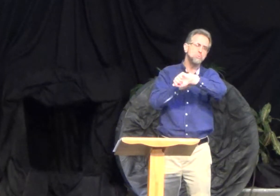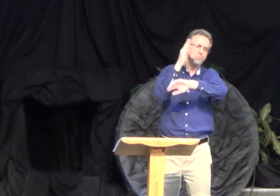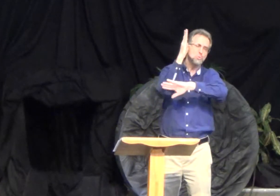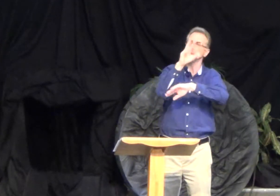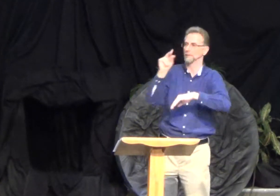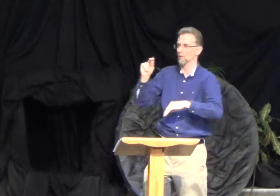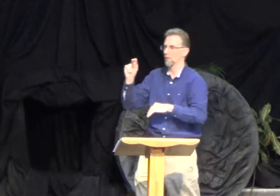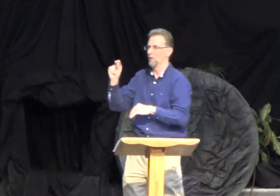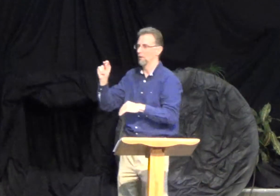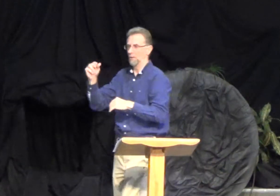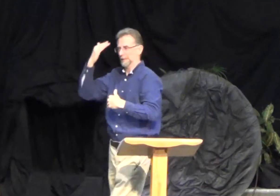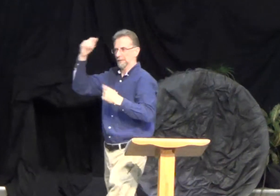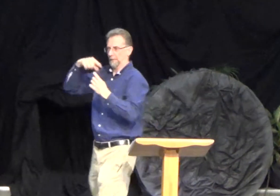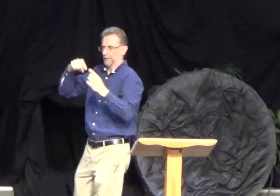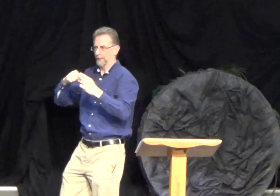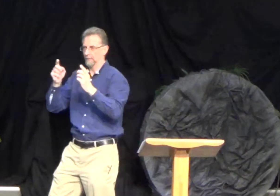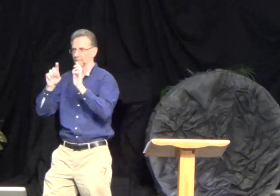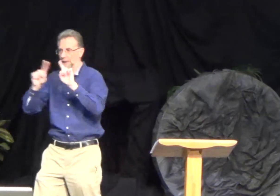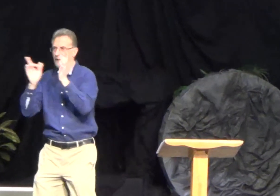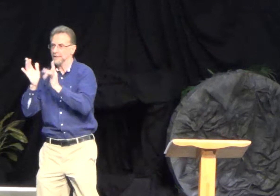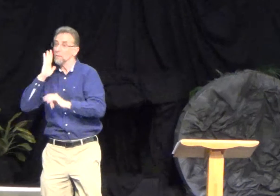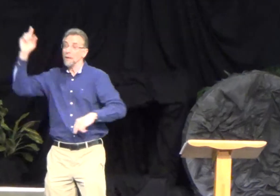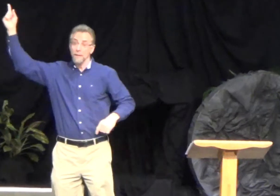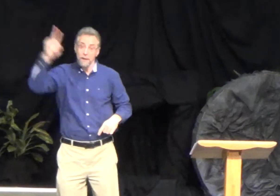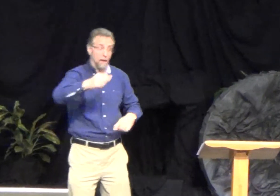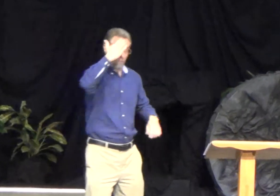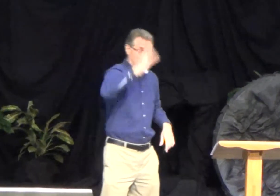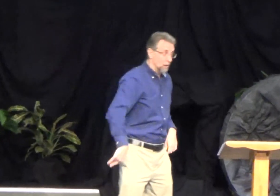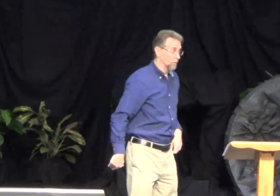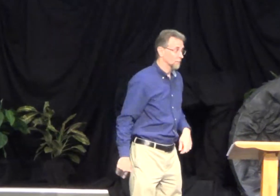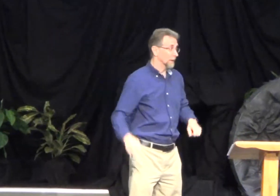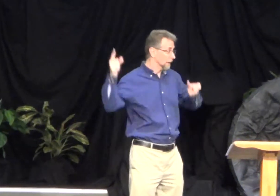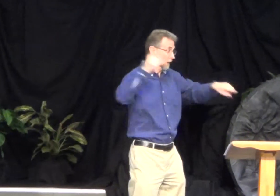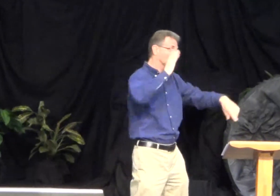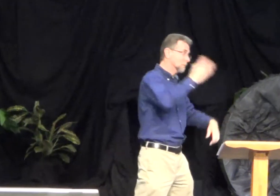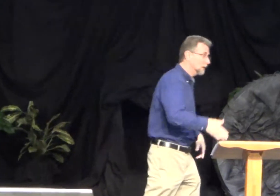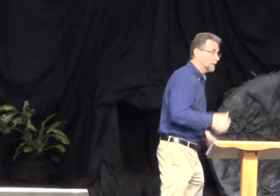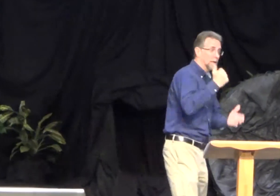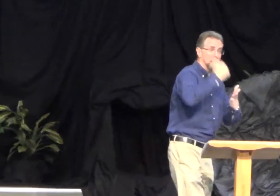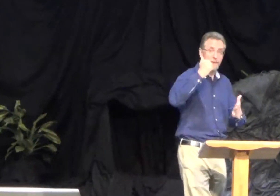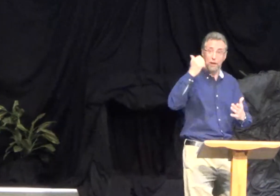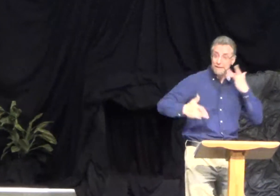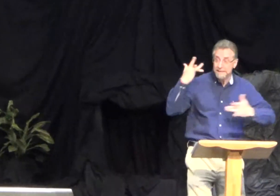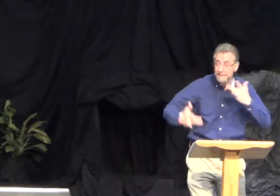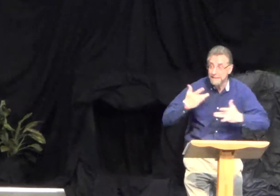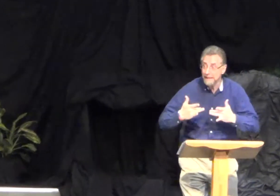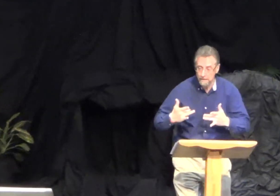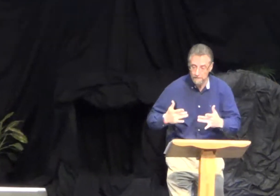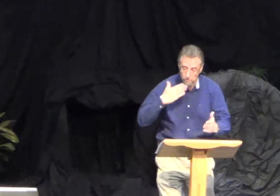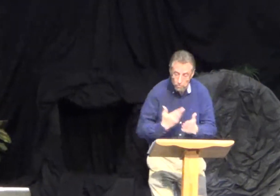them. You know, the right time. You know, we don't know when Jesus will come back. But we know he will. We know